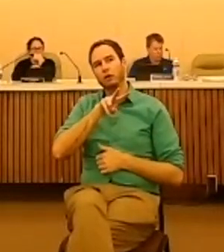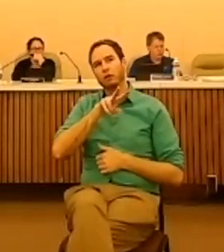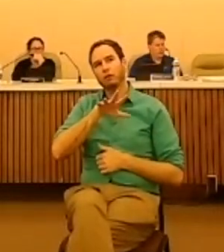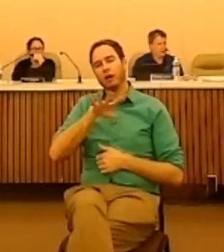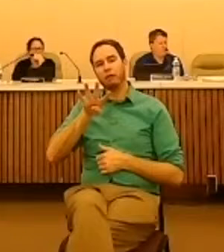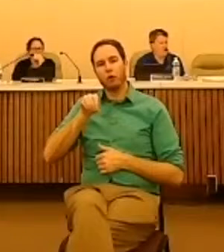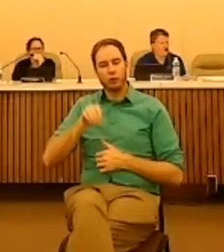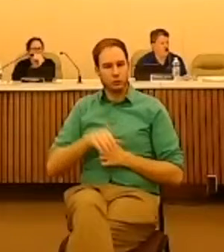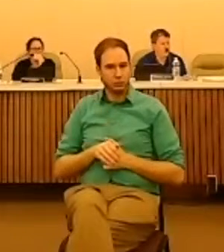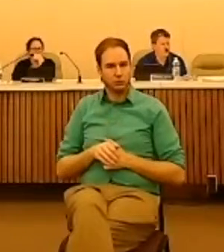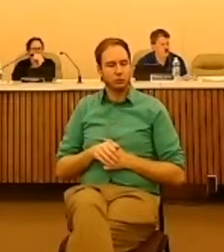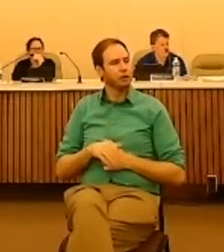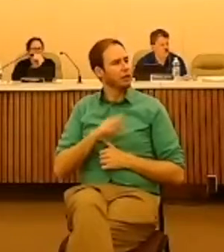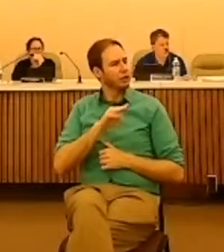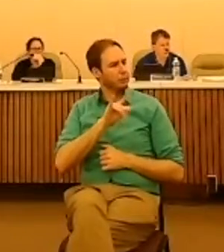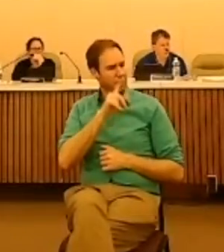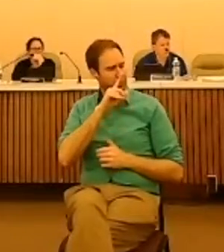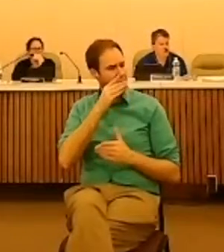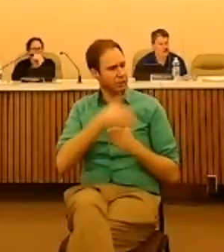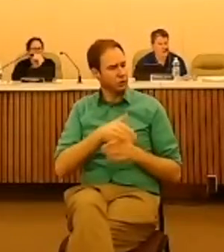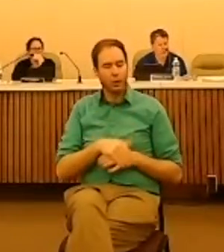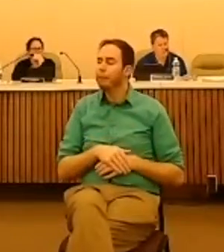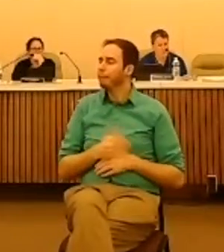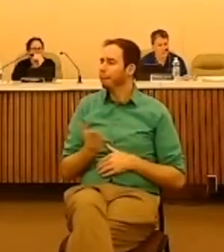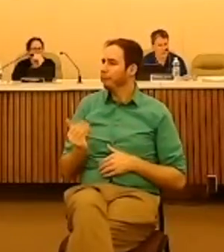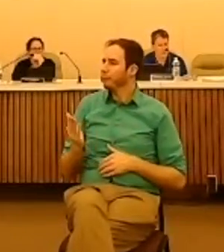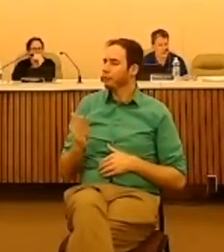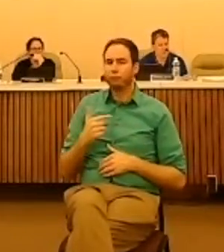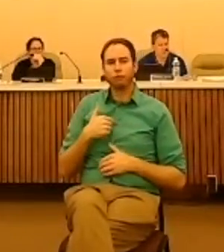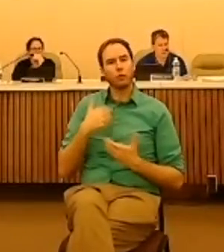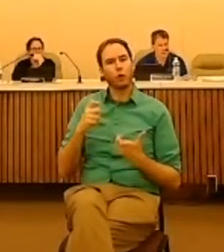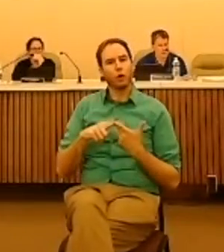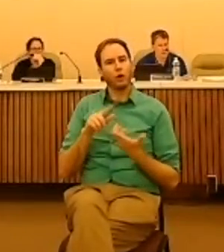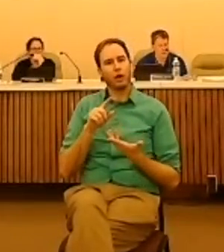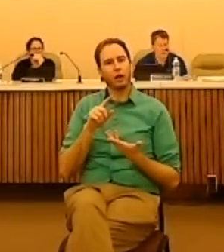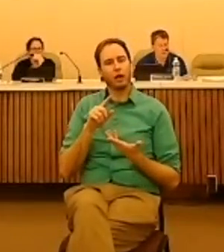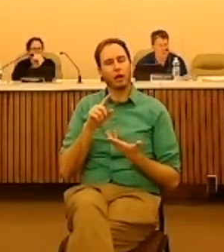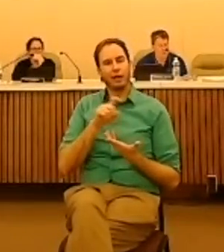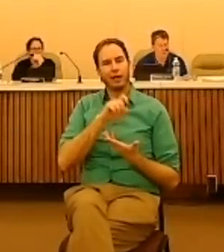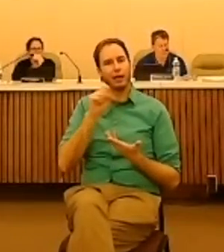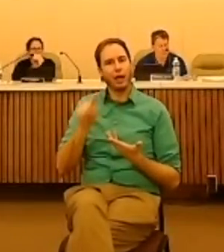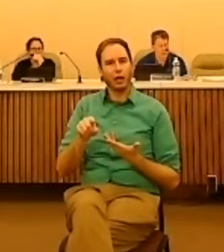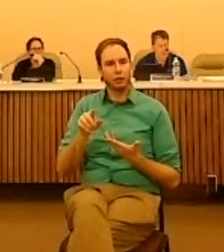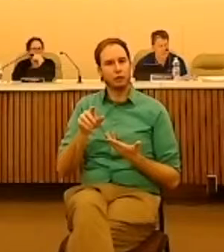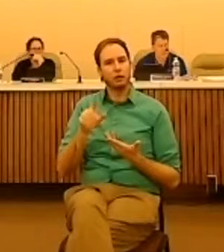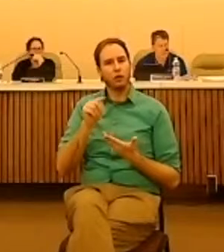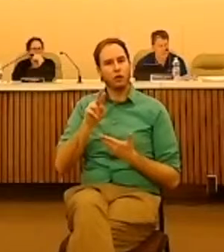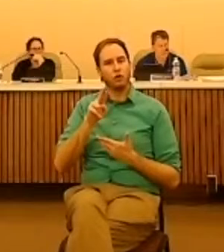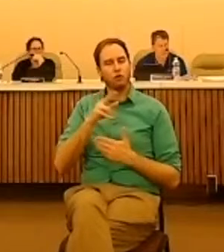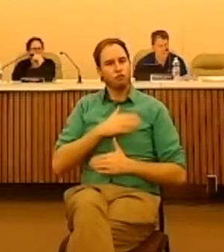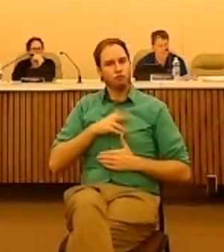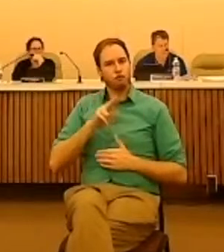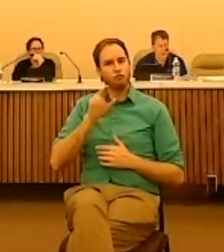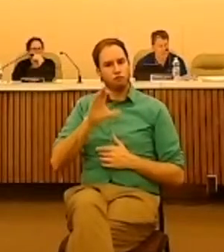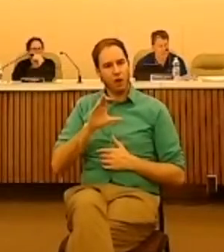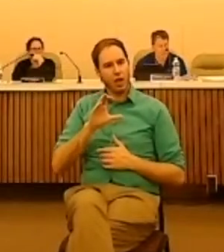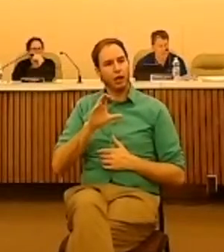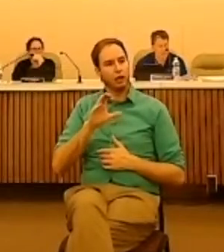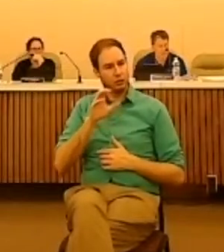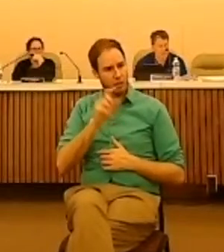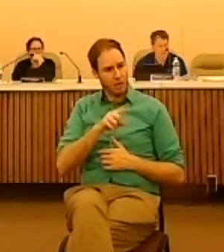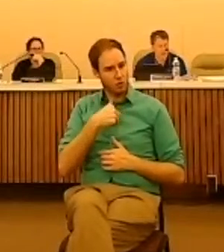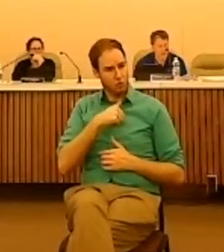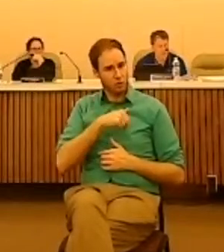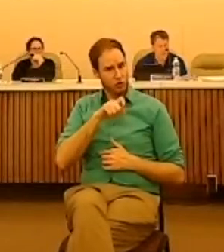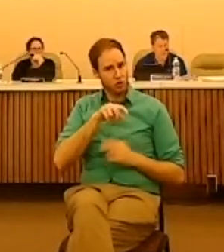359-2540. And Mike, can I interject a second? Yep. I would just like to ask the rec that we ought to